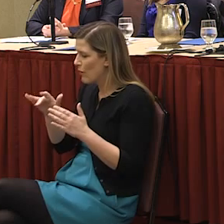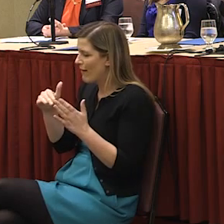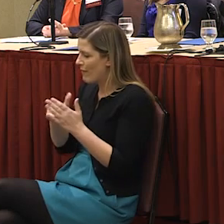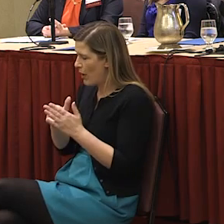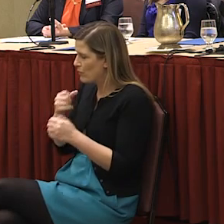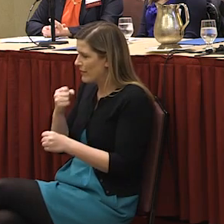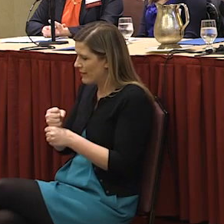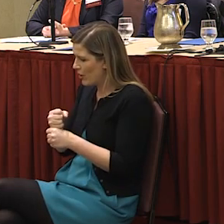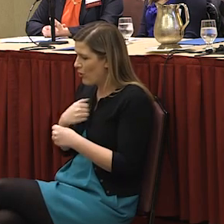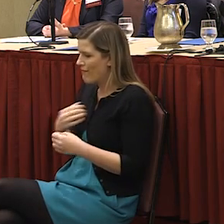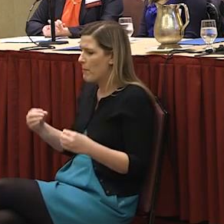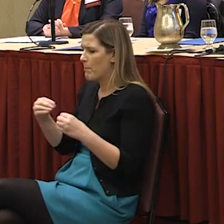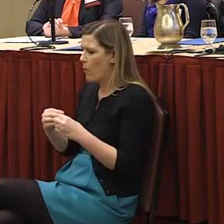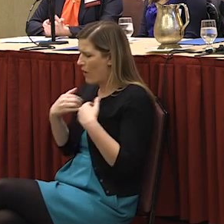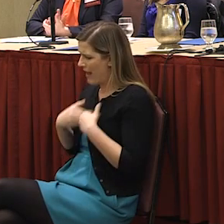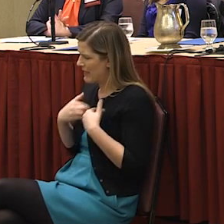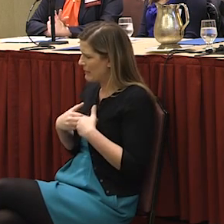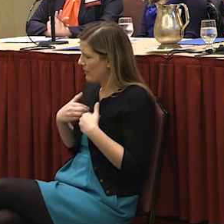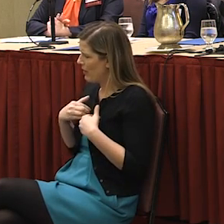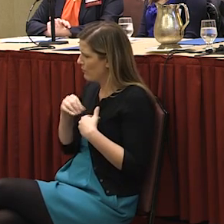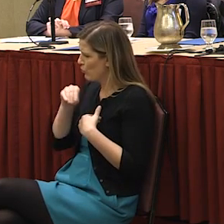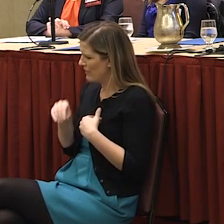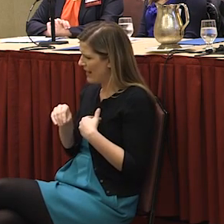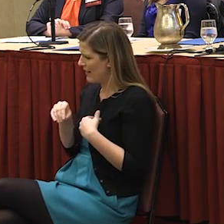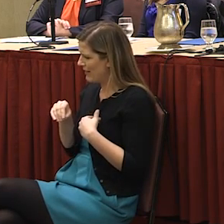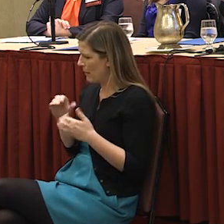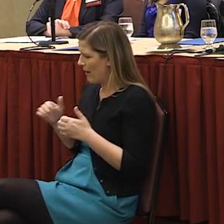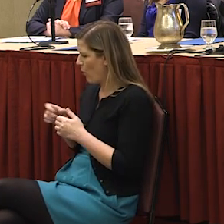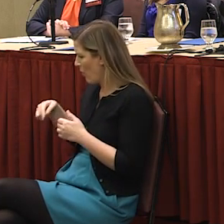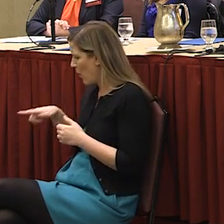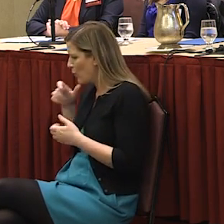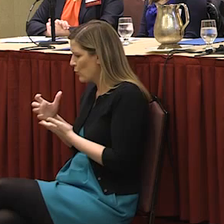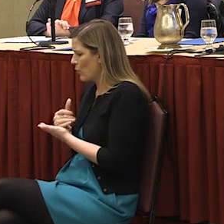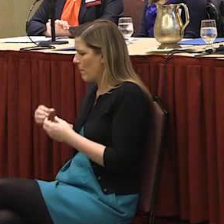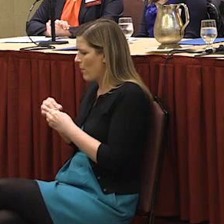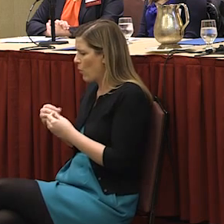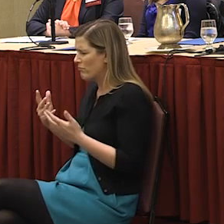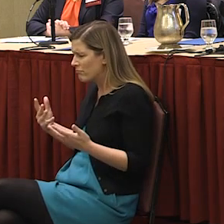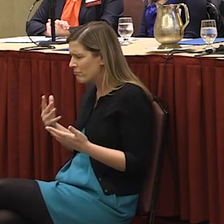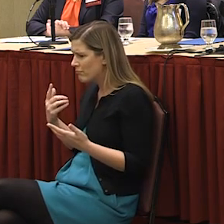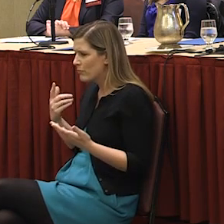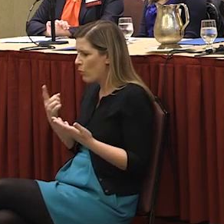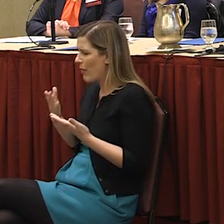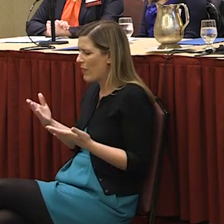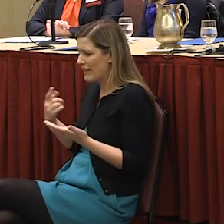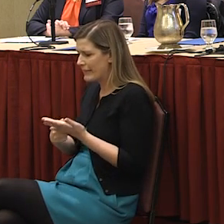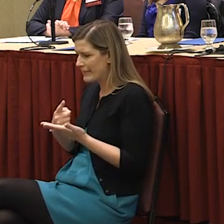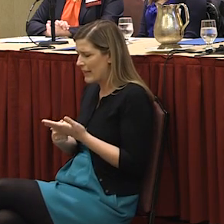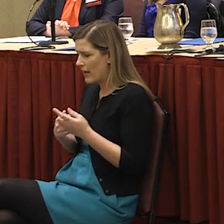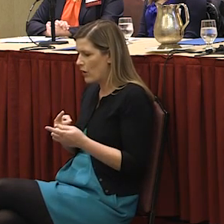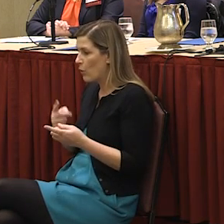higher asthma prevalence than those who earn more money. So one of the things that we can discuss with that is When we see the